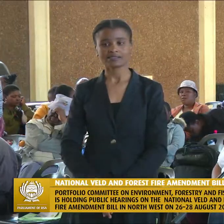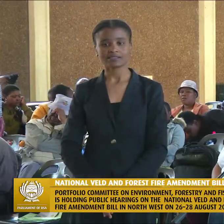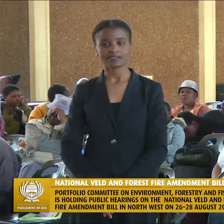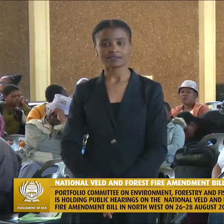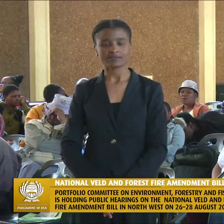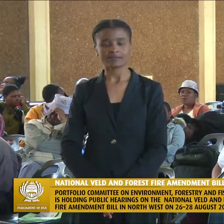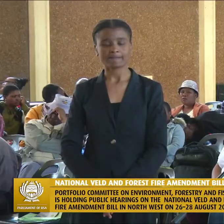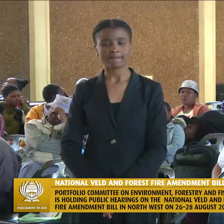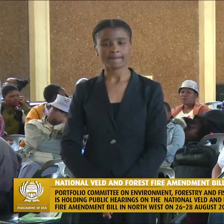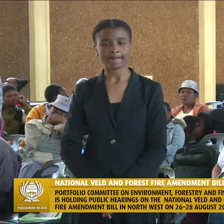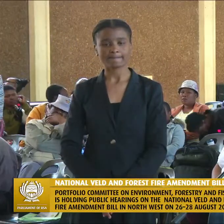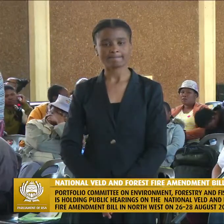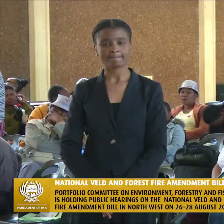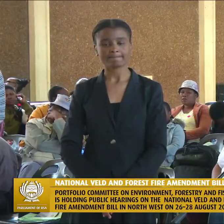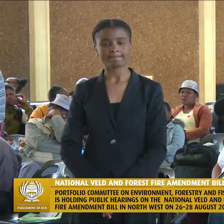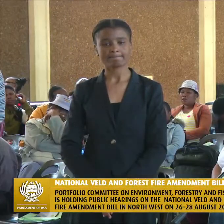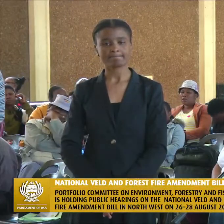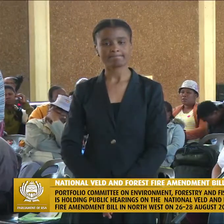training issues